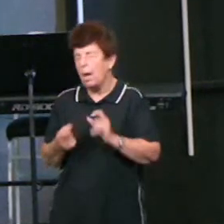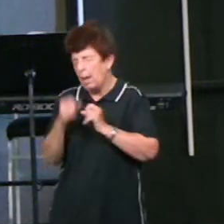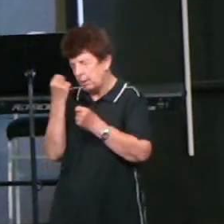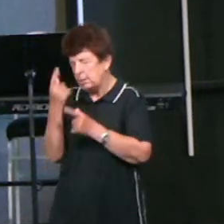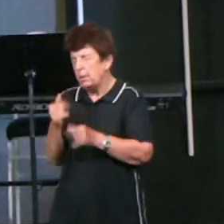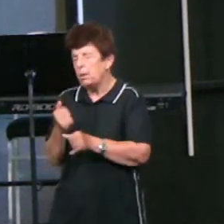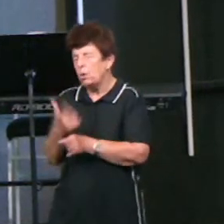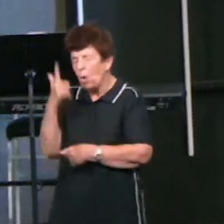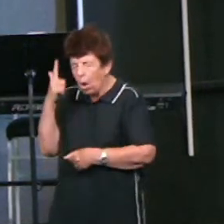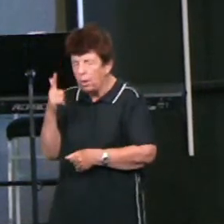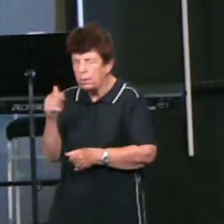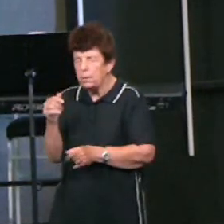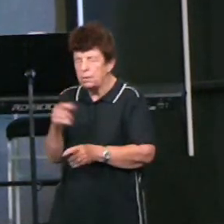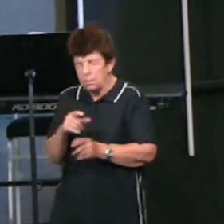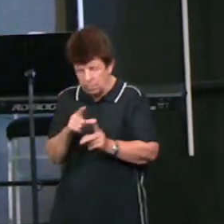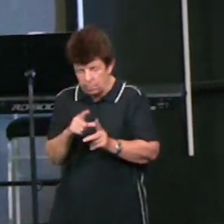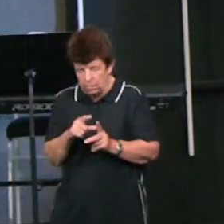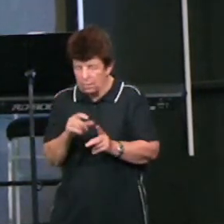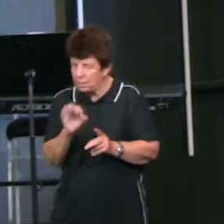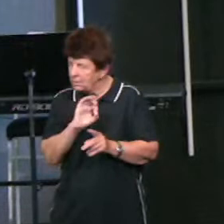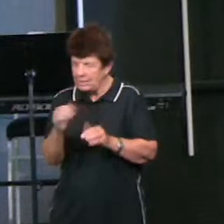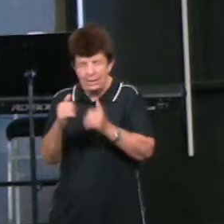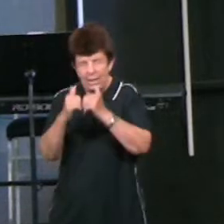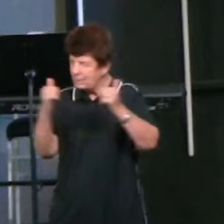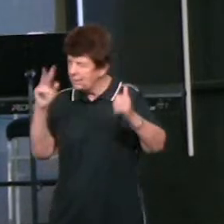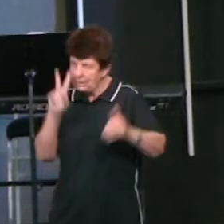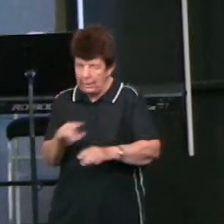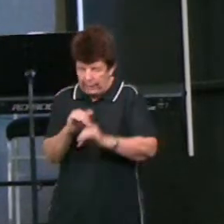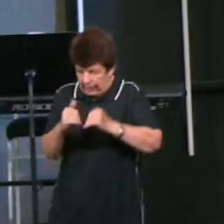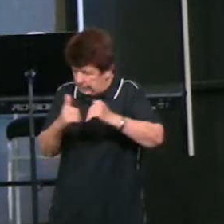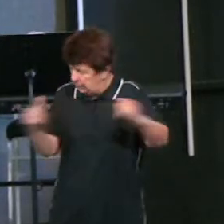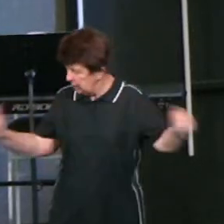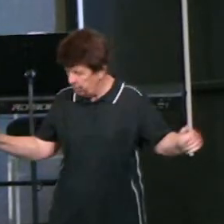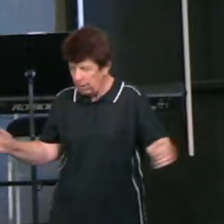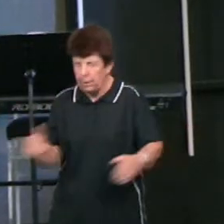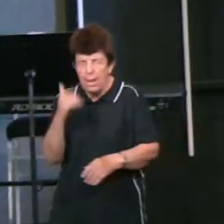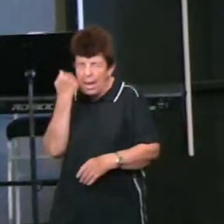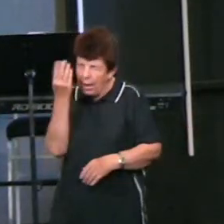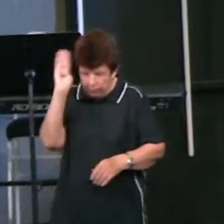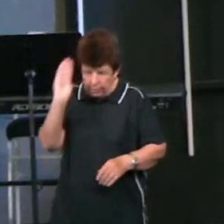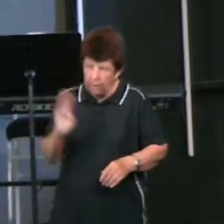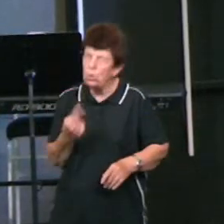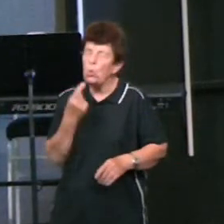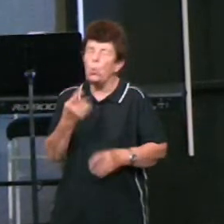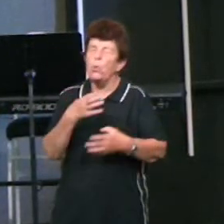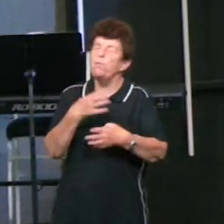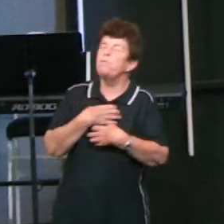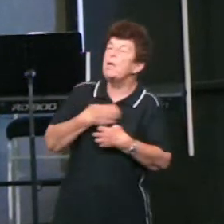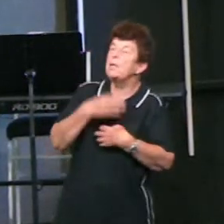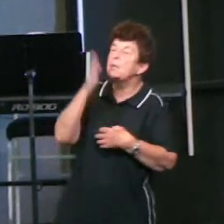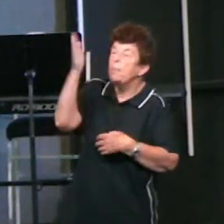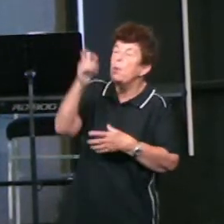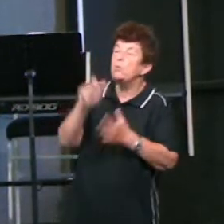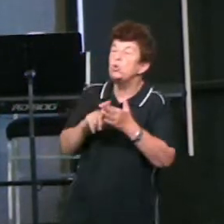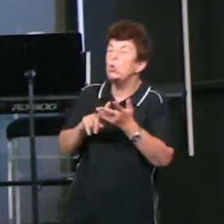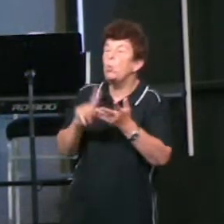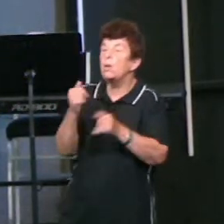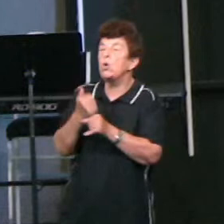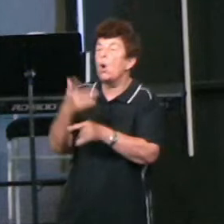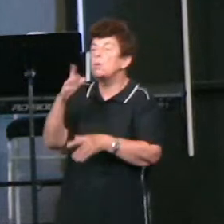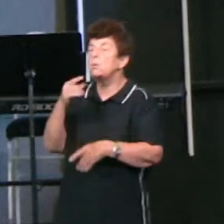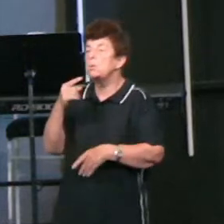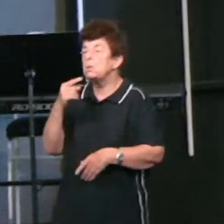that God shows no partiality. But in every nation, anyone who fears him and does what is